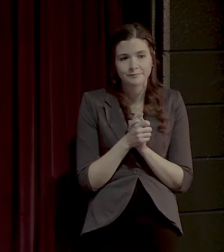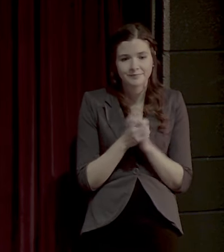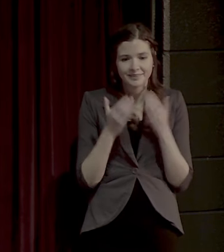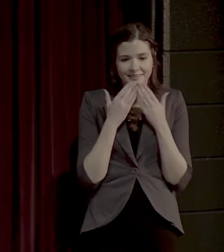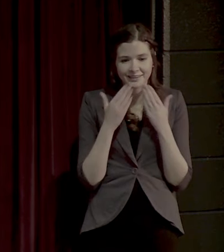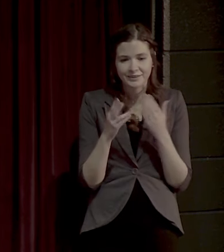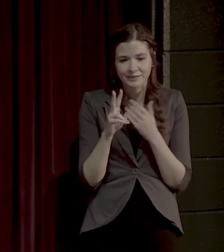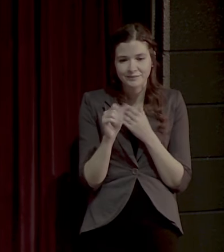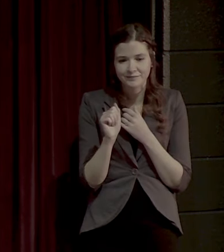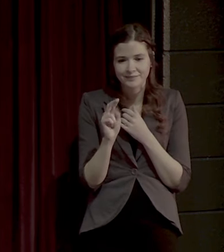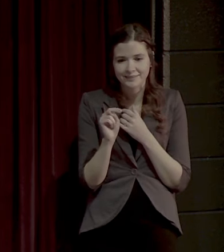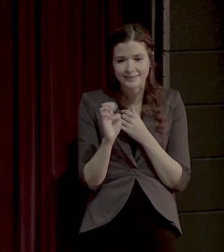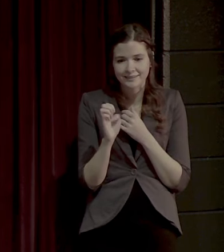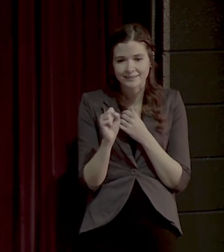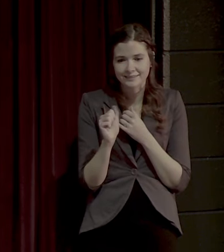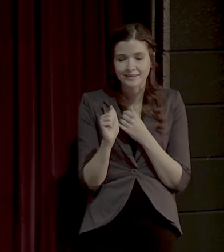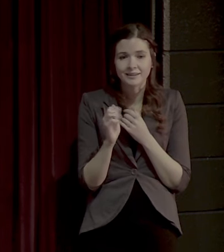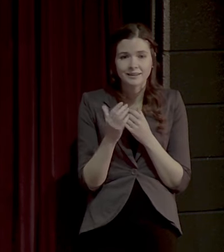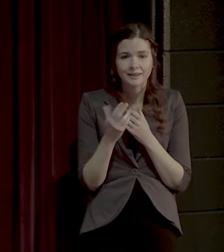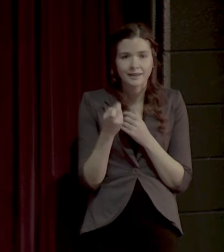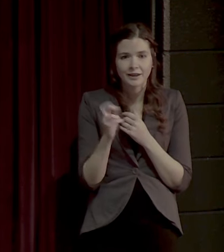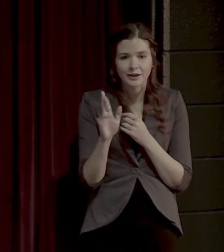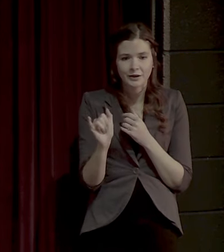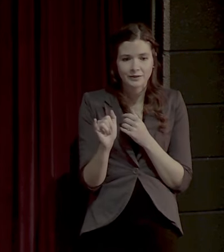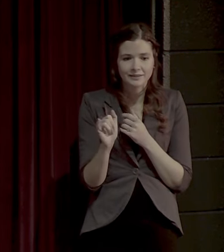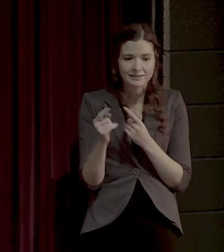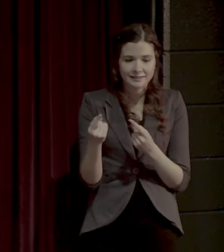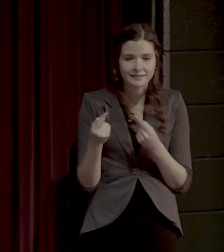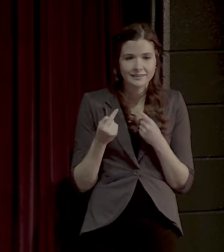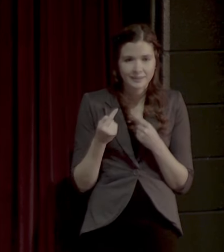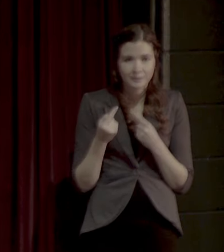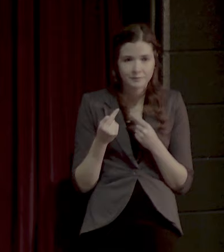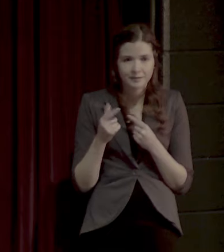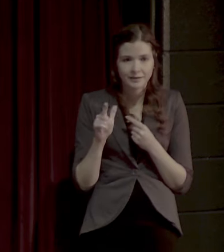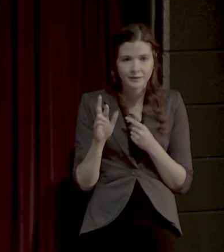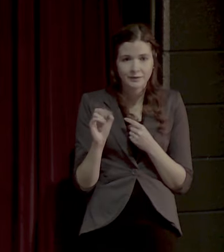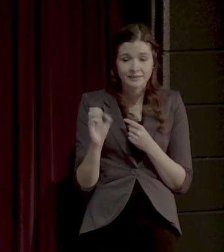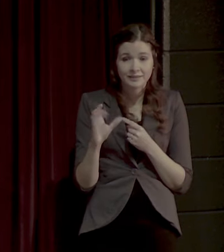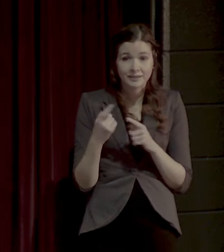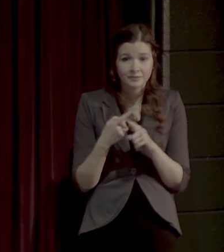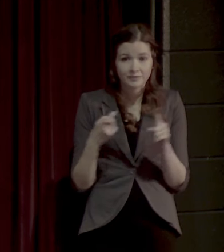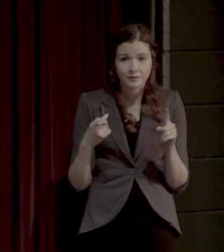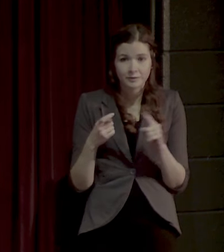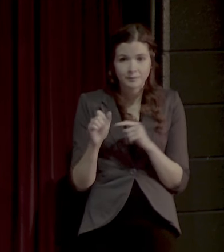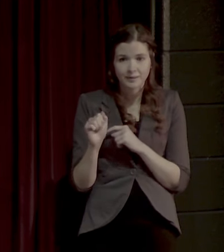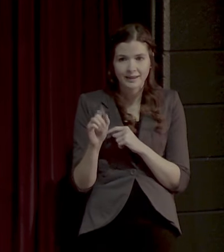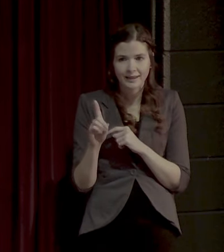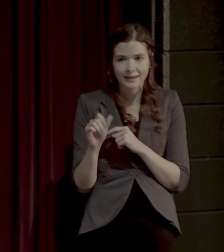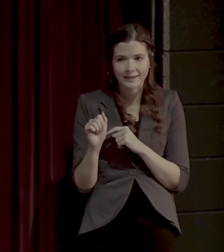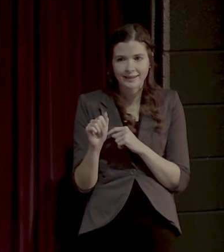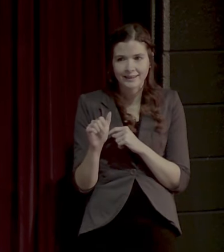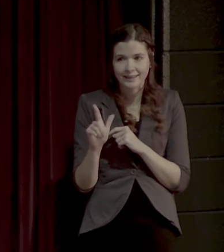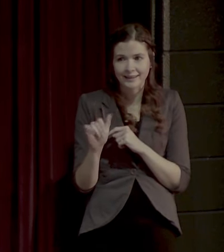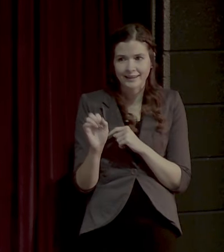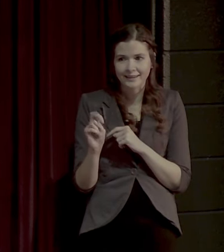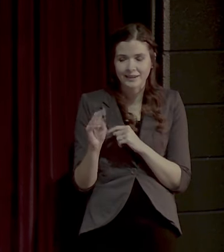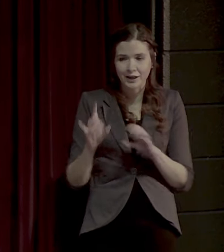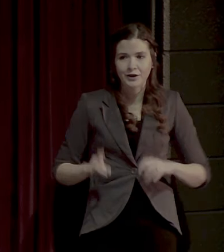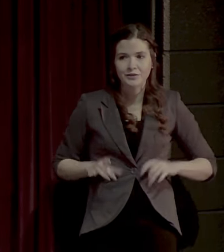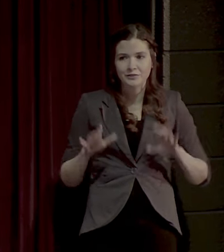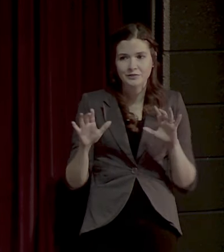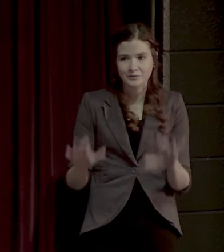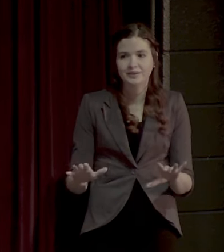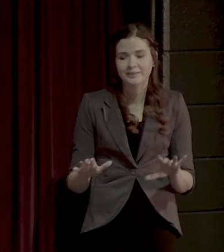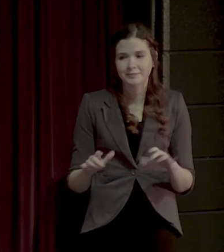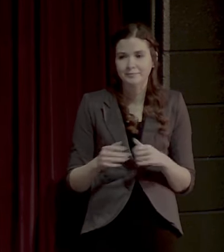Thank you, Vanessa. Harry Reimst came to Lake Region State College from Adelaide, Australia. He is the son of Tracy